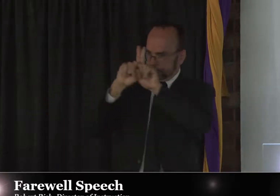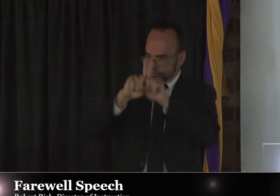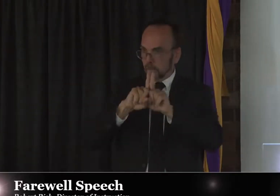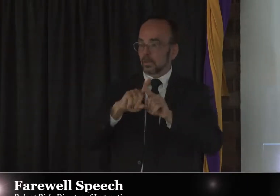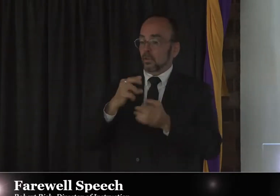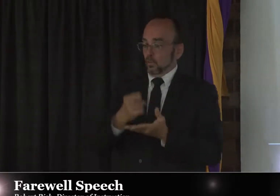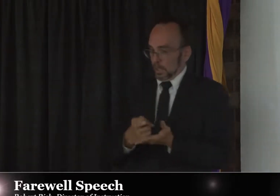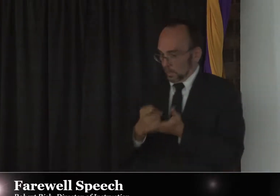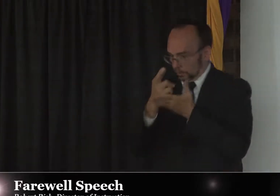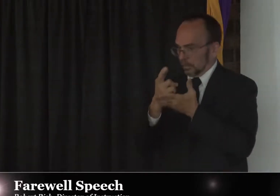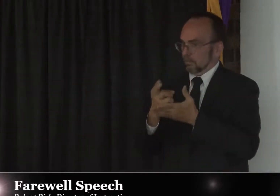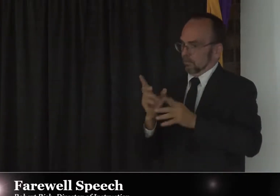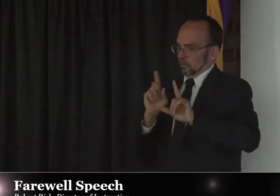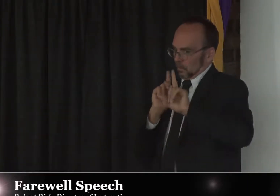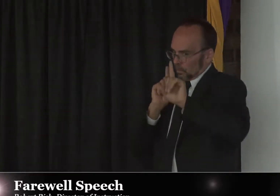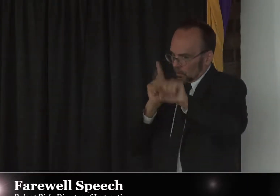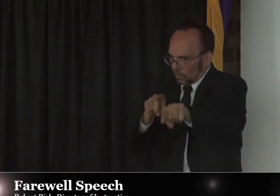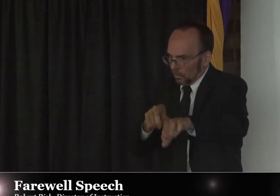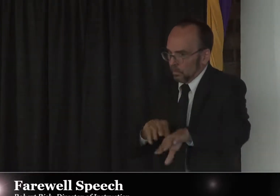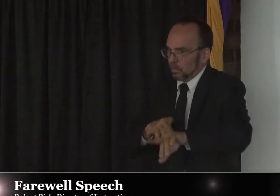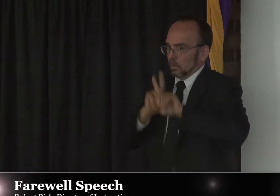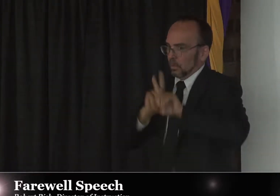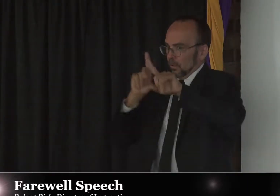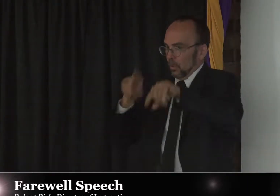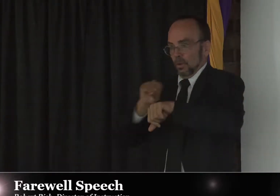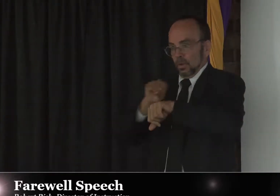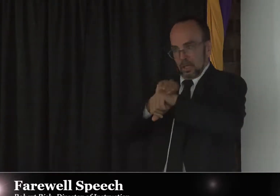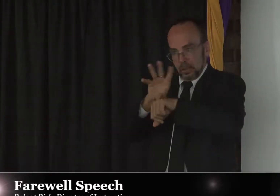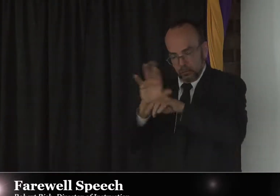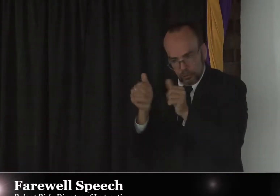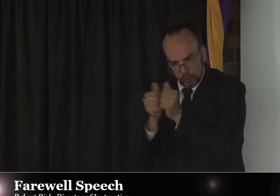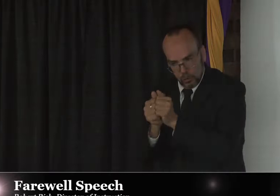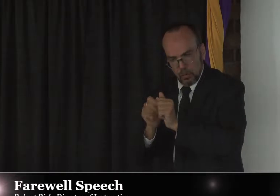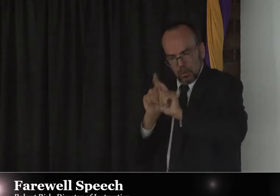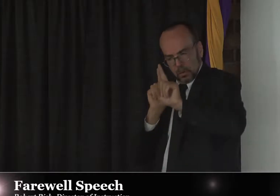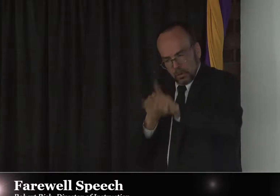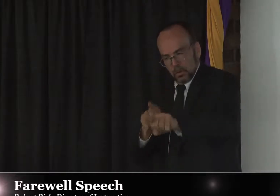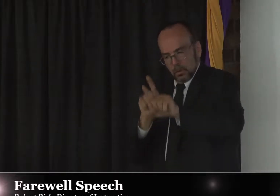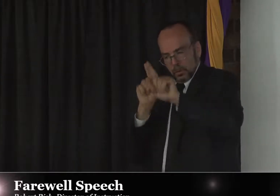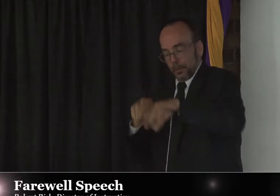And they took him to a rehab center, and they kept going to counseling together.